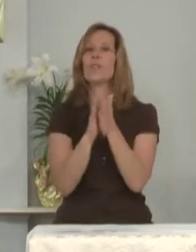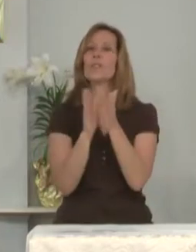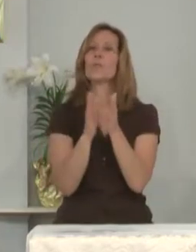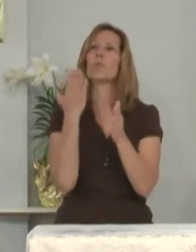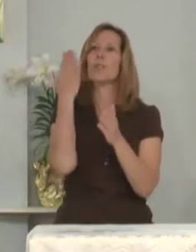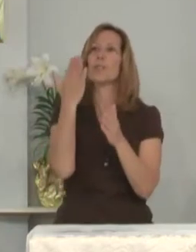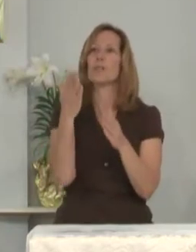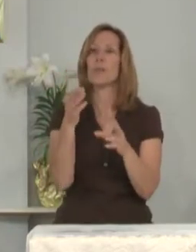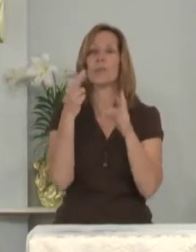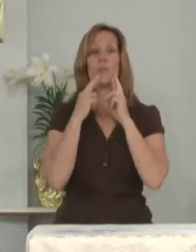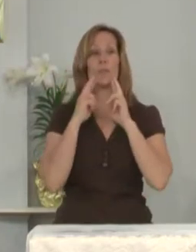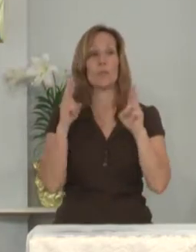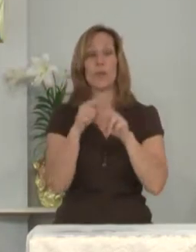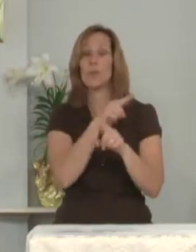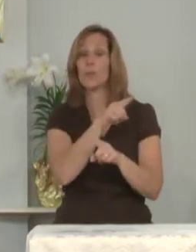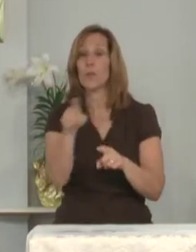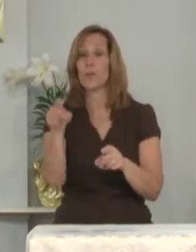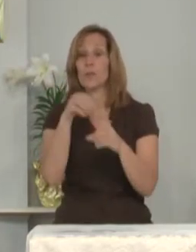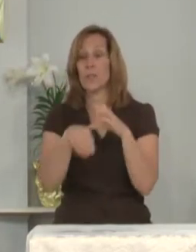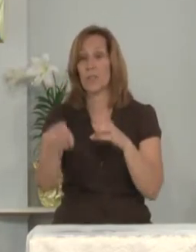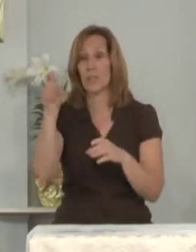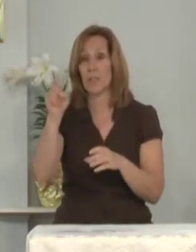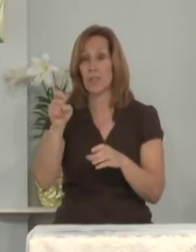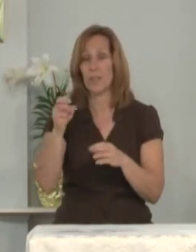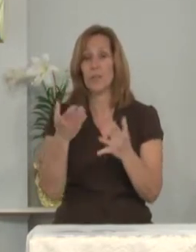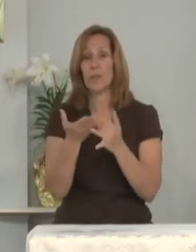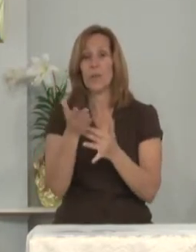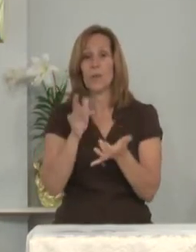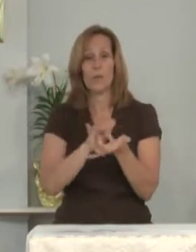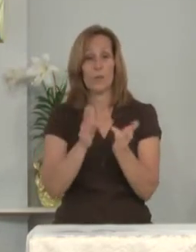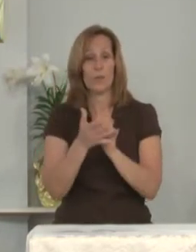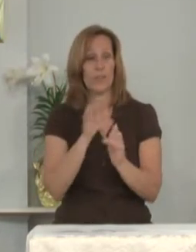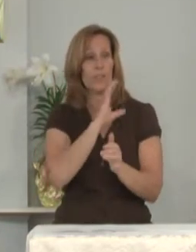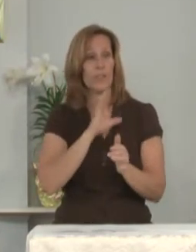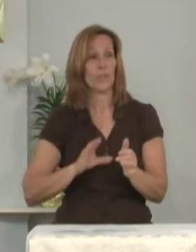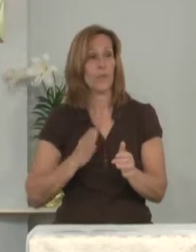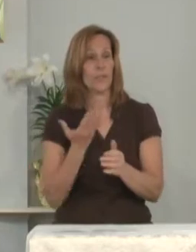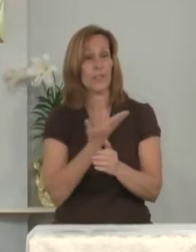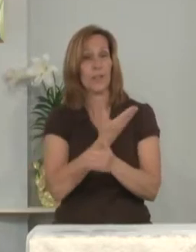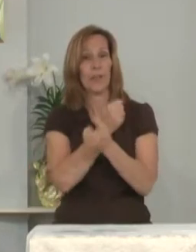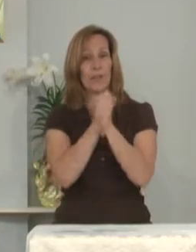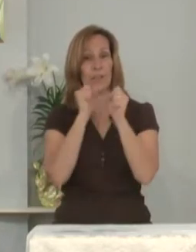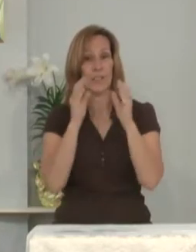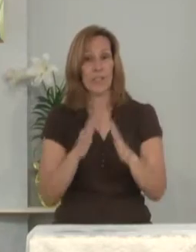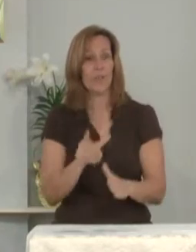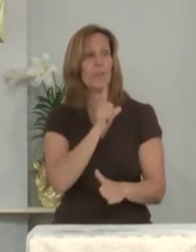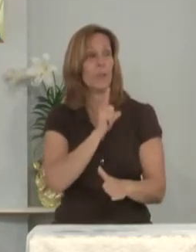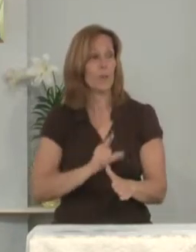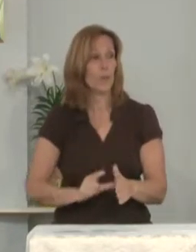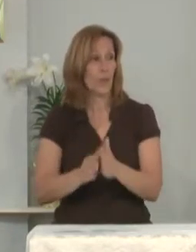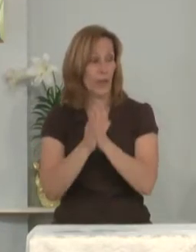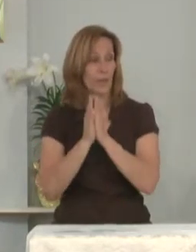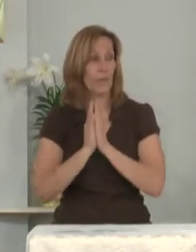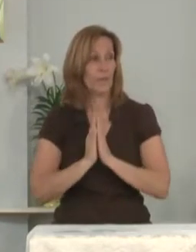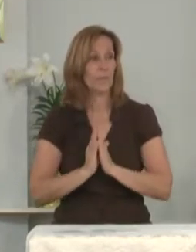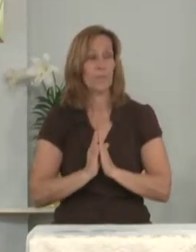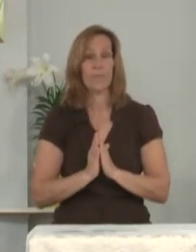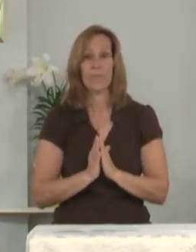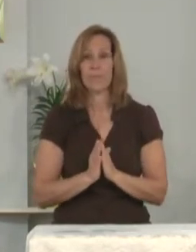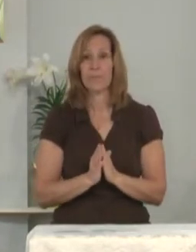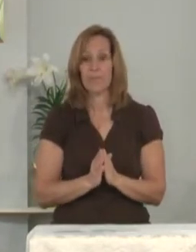and to respond to those in need. Through Jesus Christ, our Savior and Lord. Amen.